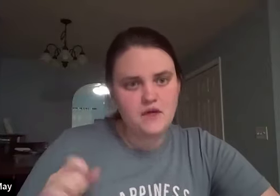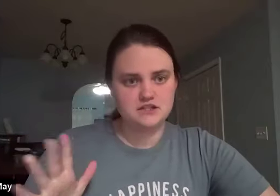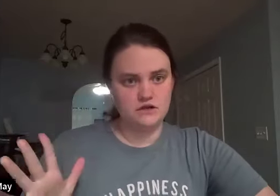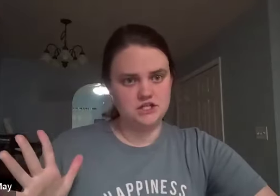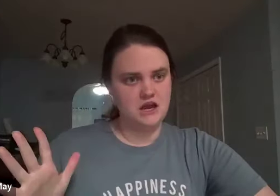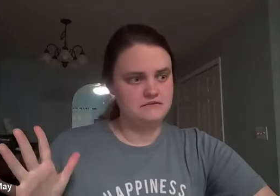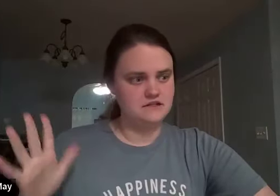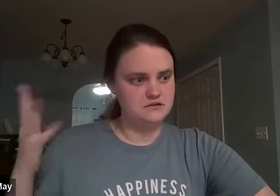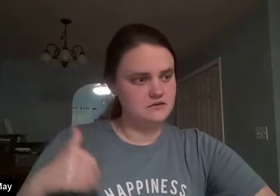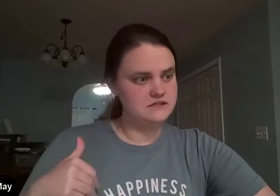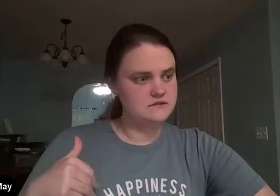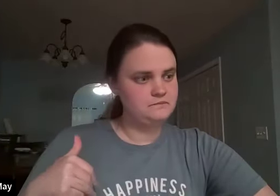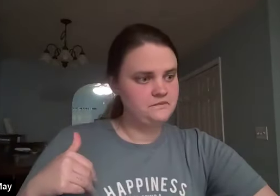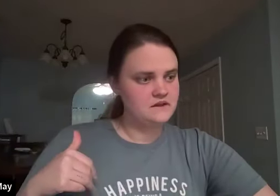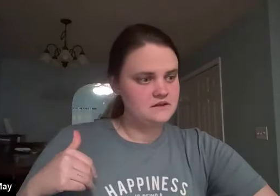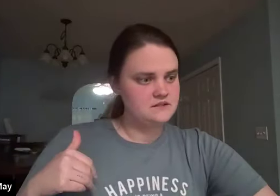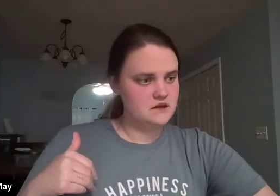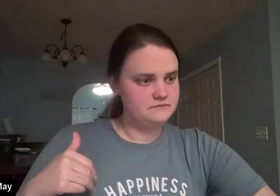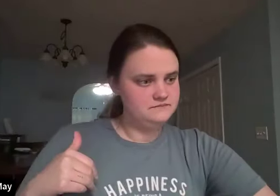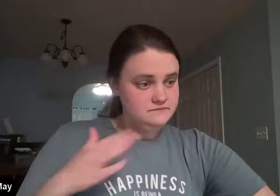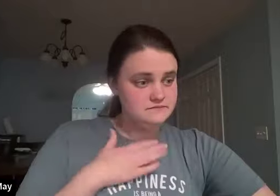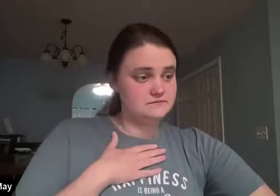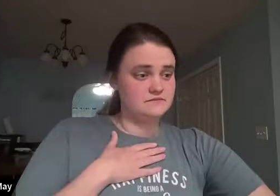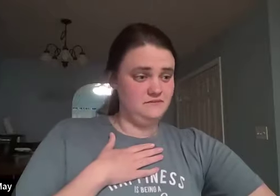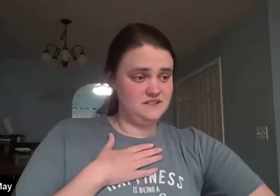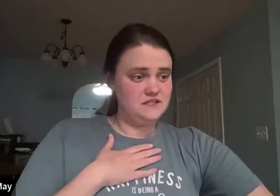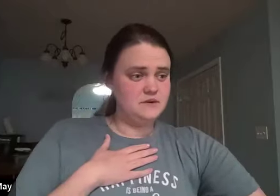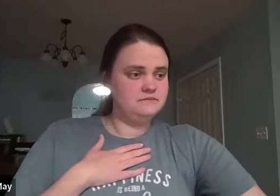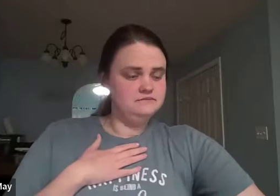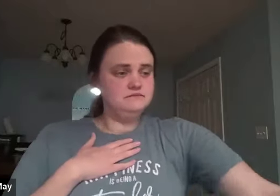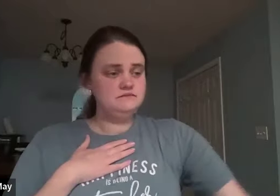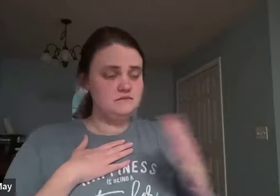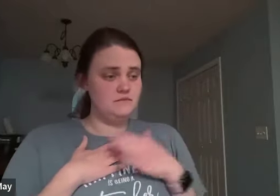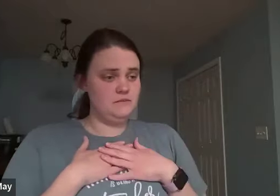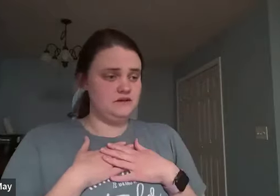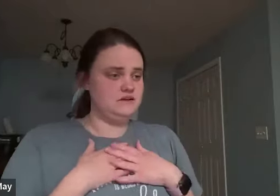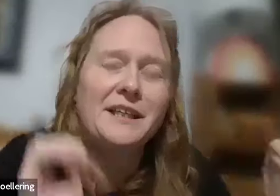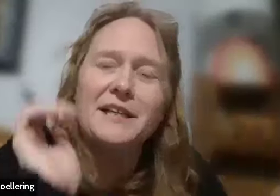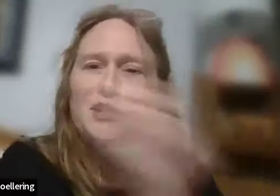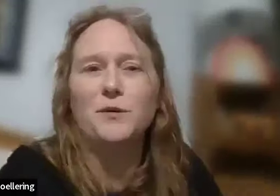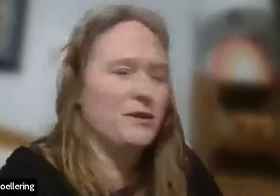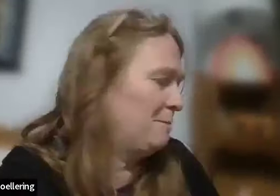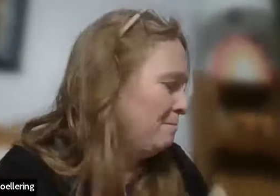that's all I should have is those little lists. So, excuse me. Oh Jillian, can I ask you a question?